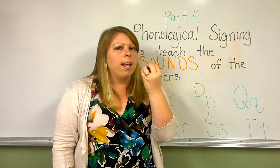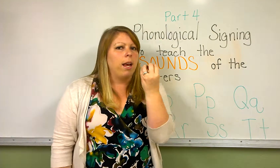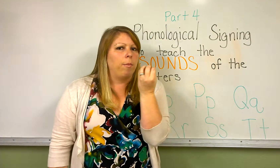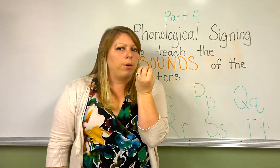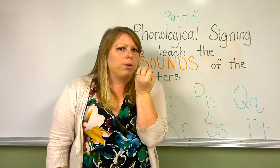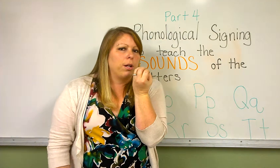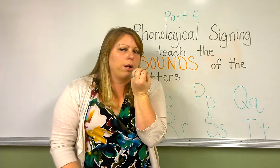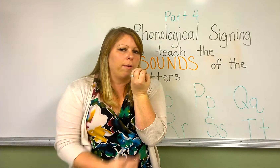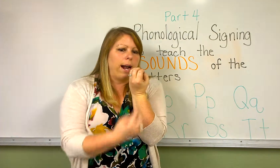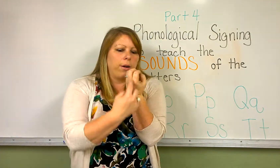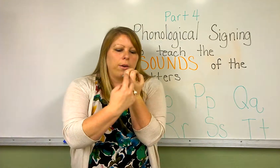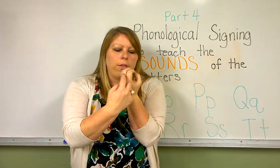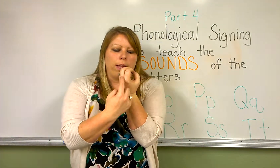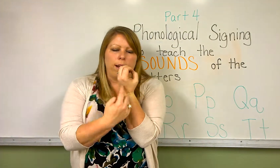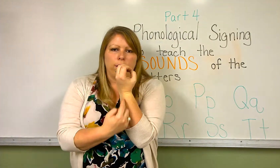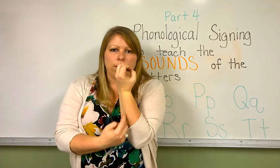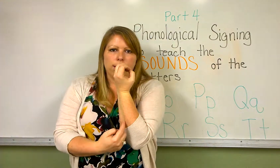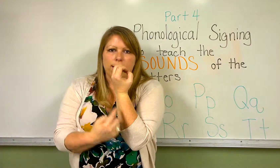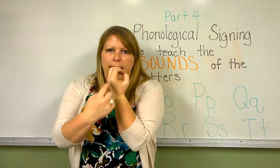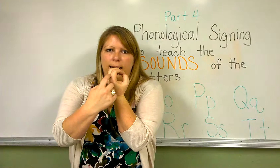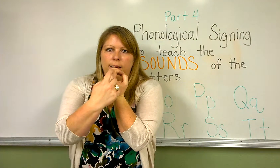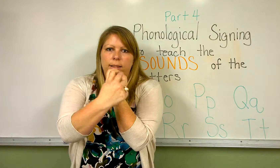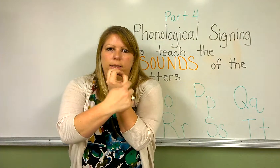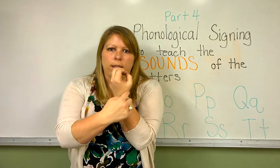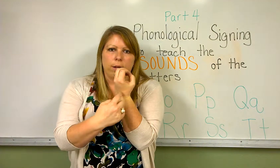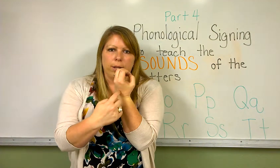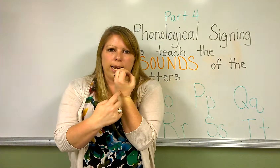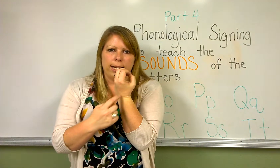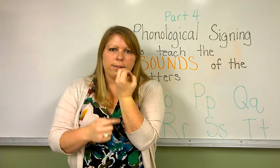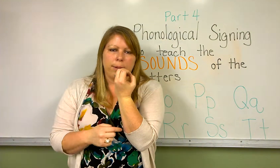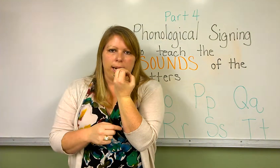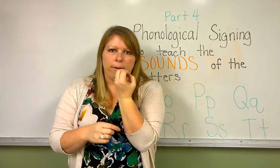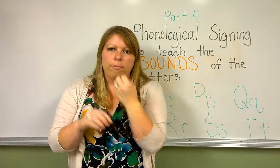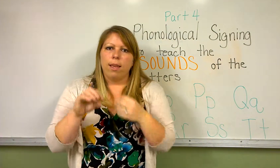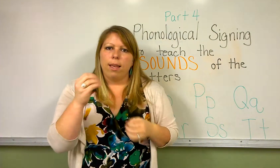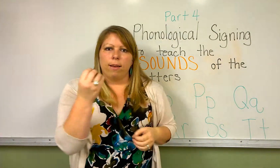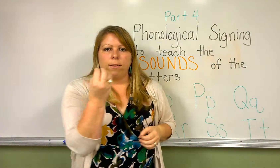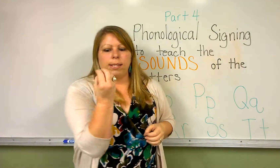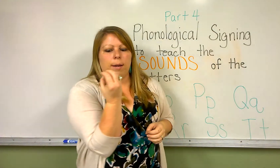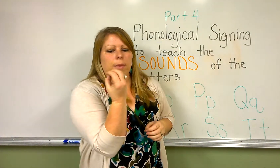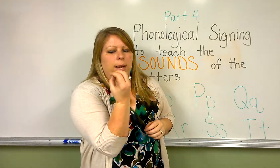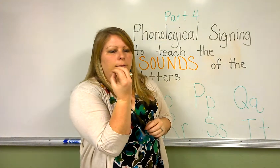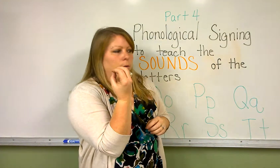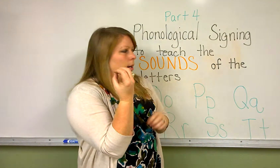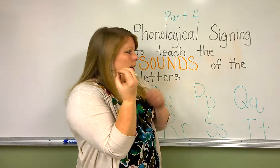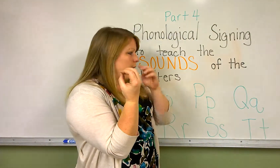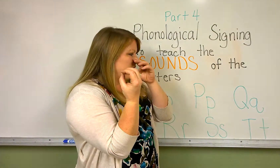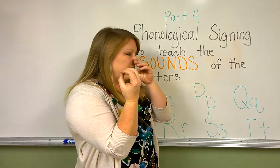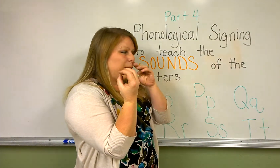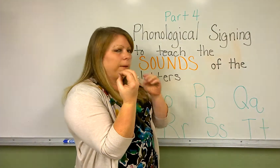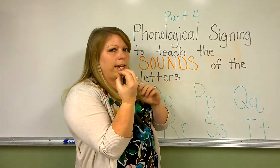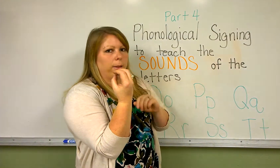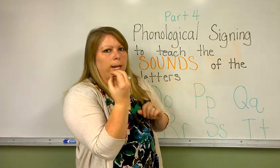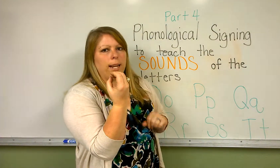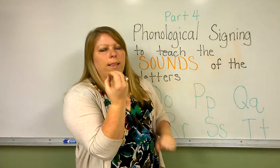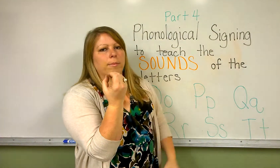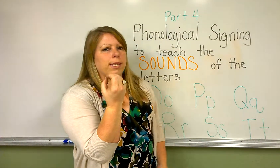And when you turn it around, then it looks like the lowercase p. The same thing for the student when they look at it